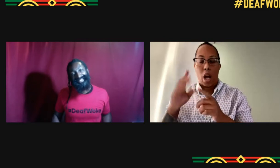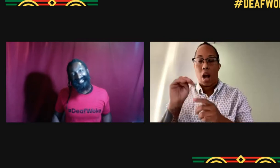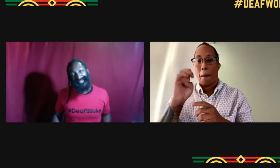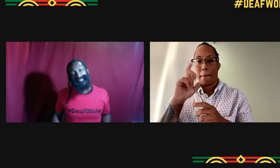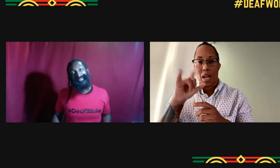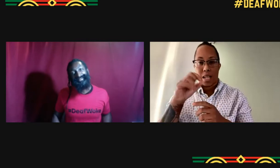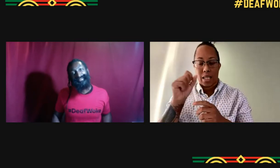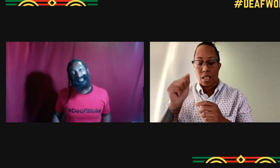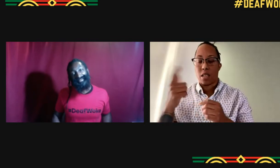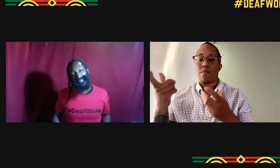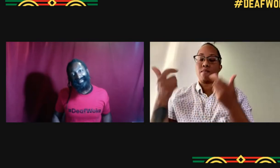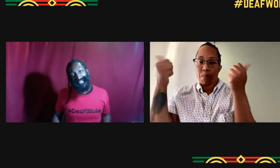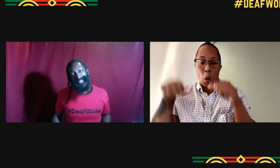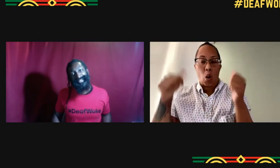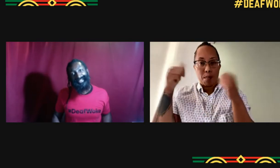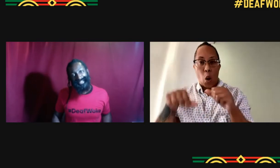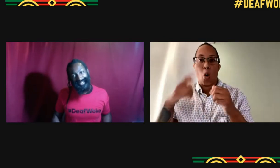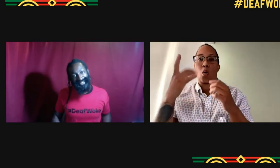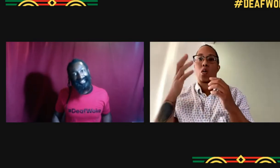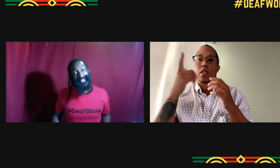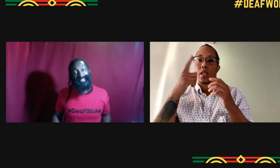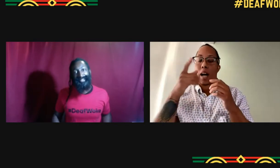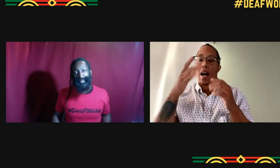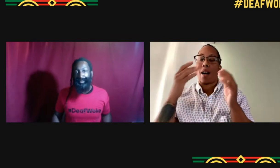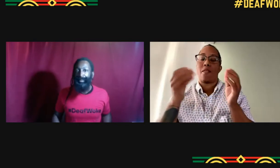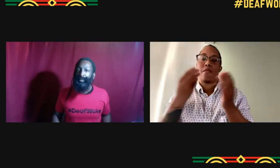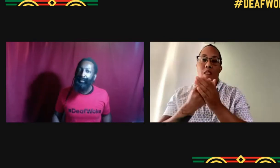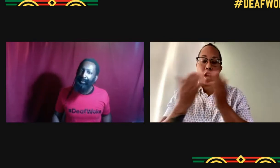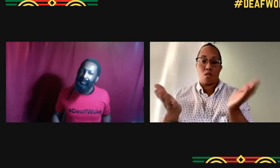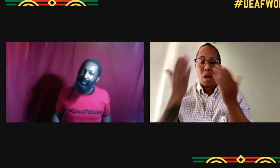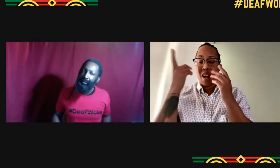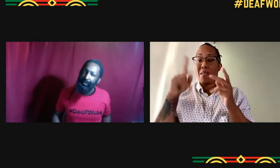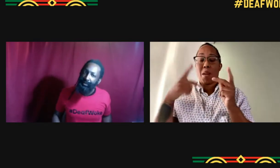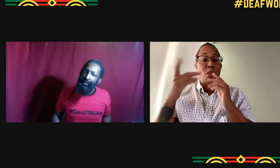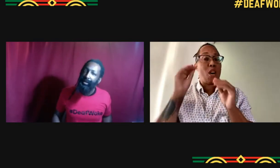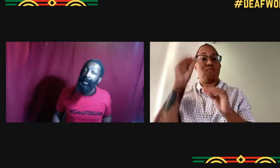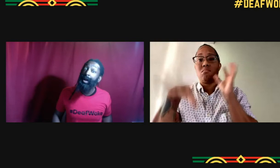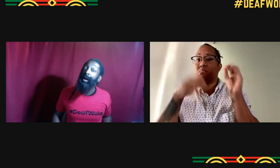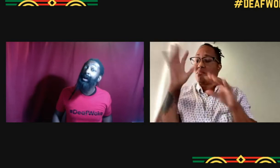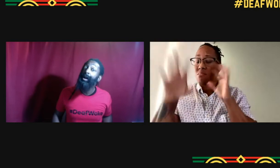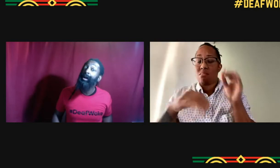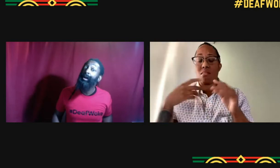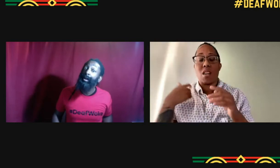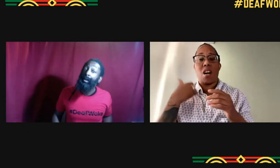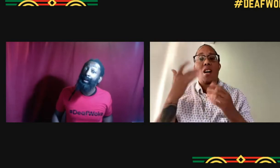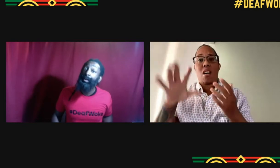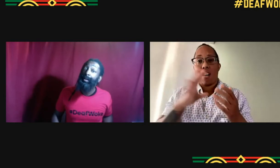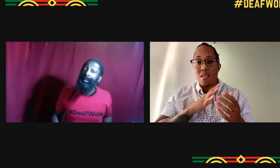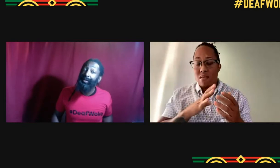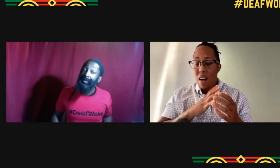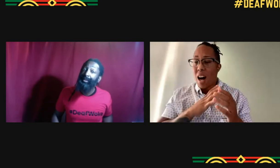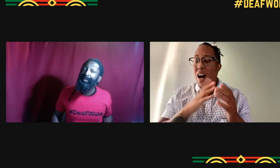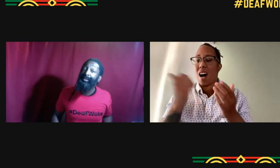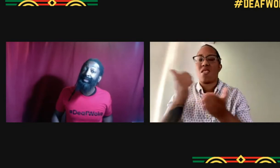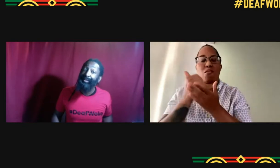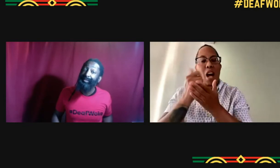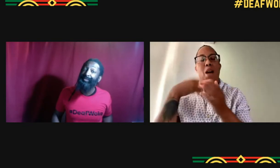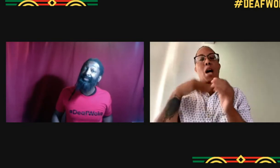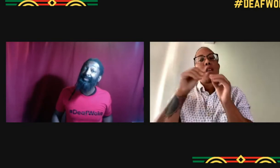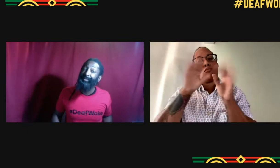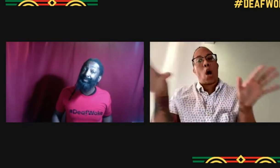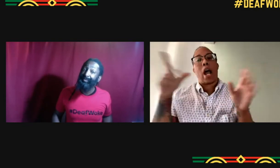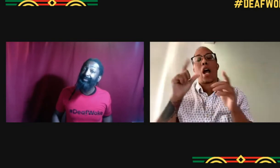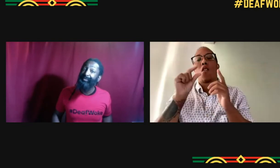the community with my friend Melissa. They posted and shared about the fundraiser, and people just sent